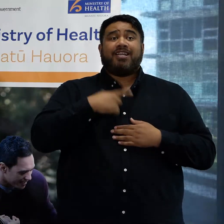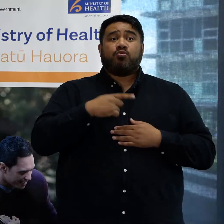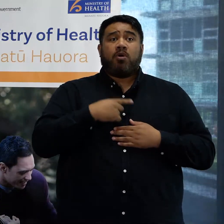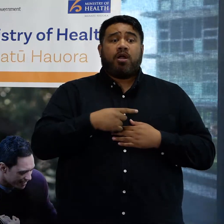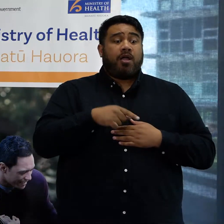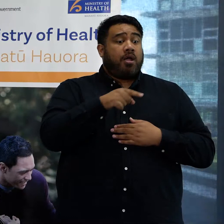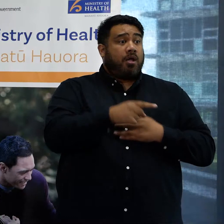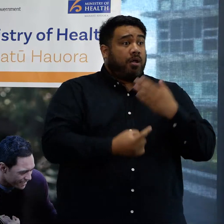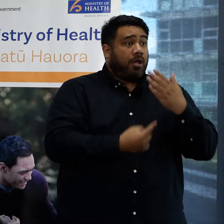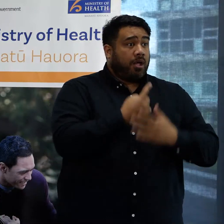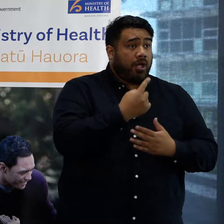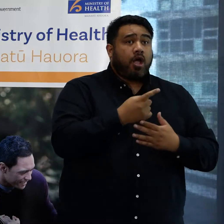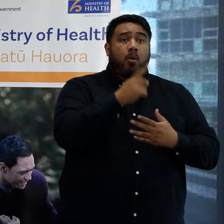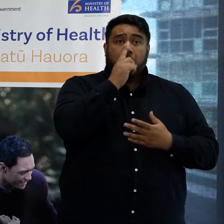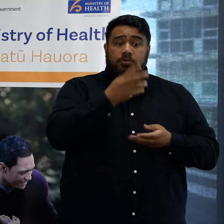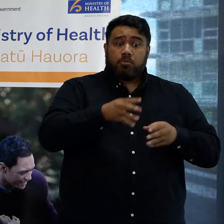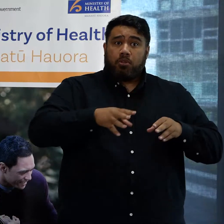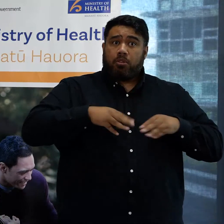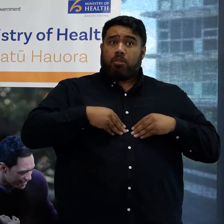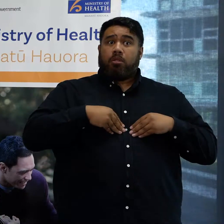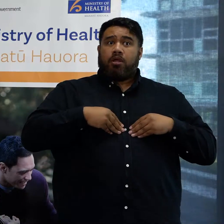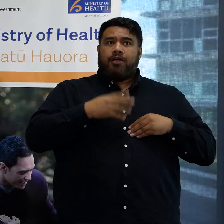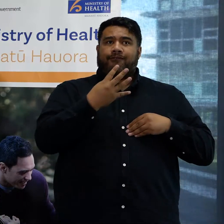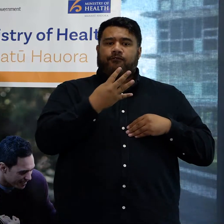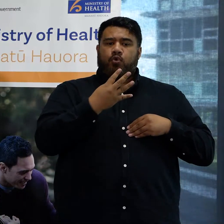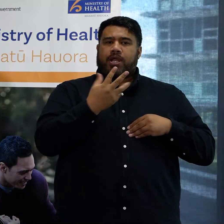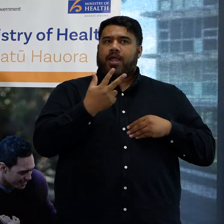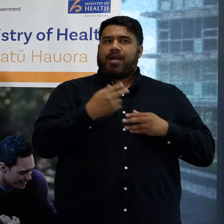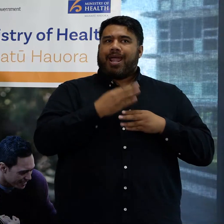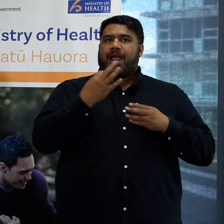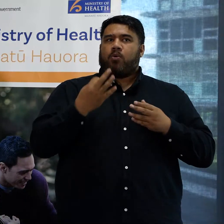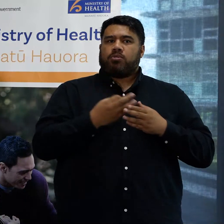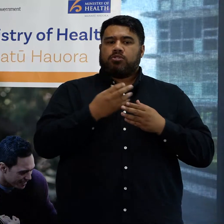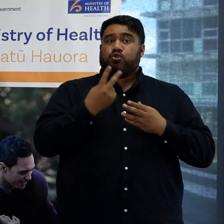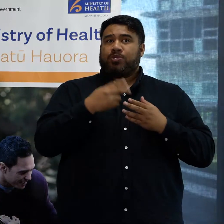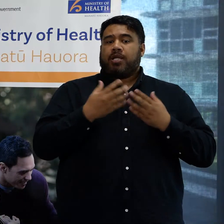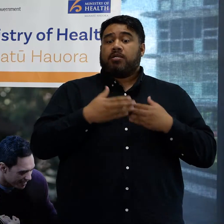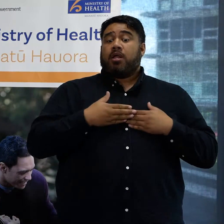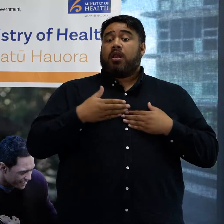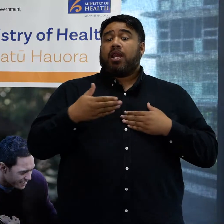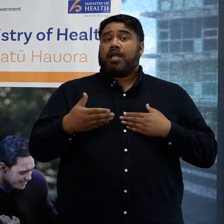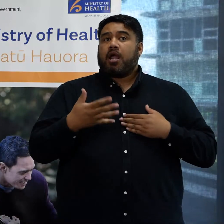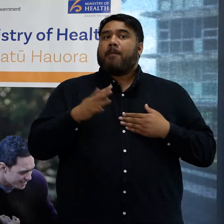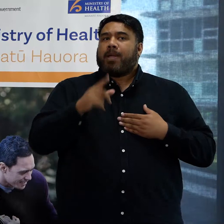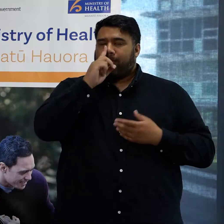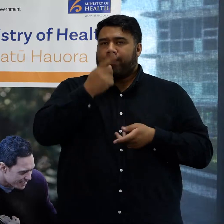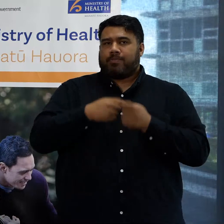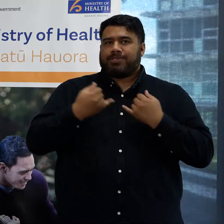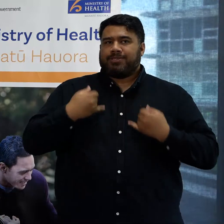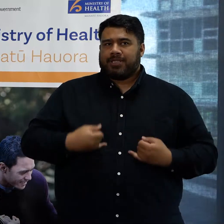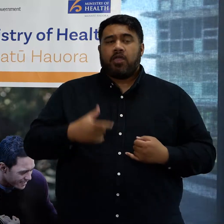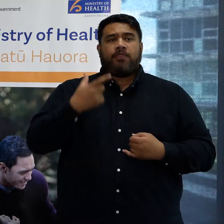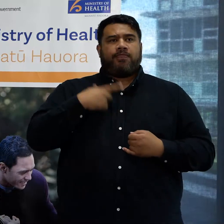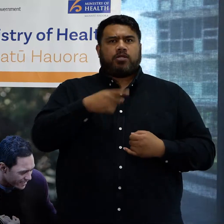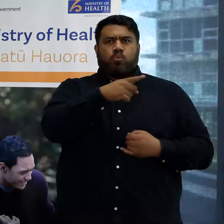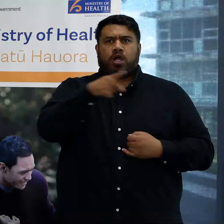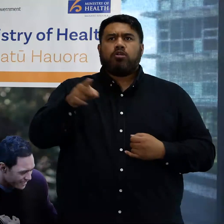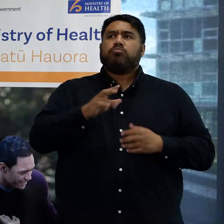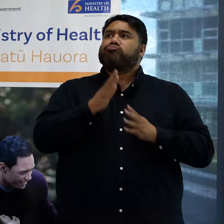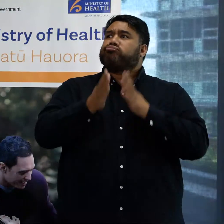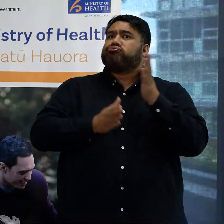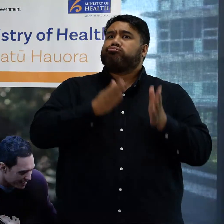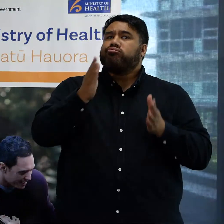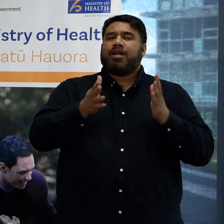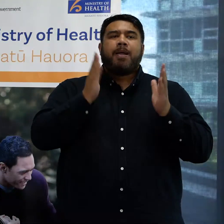prior to their developing symptoms. It's another example of the value and importance of people keeping track of where they have been,